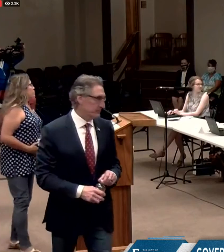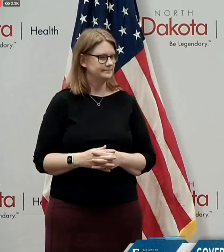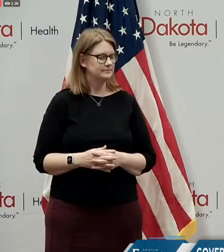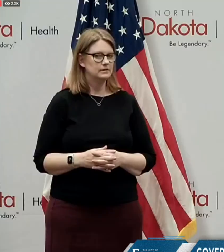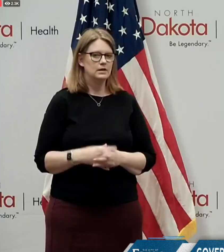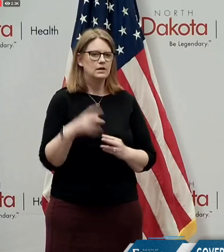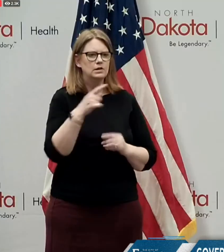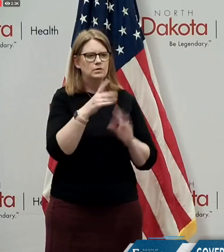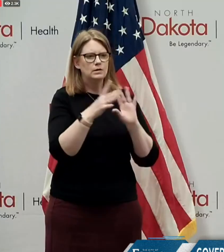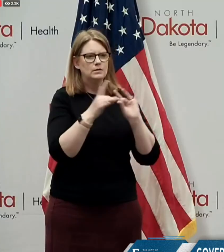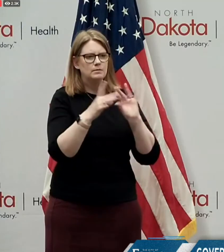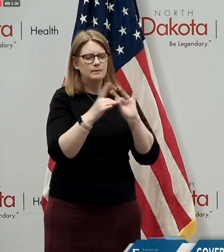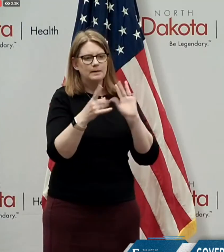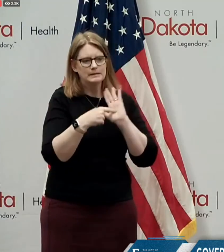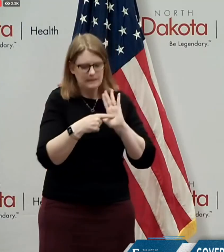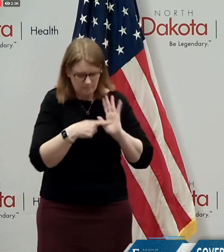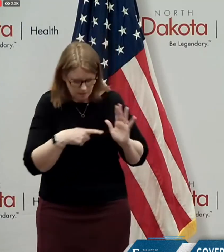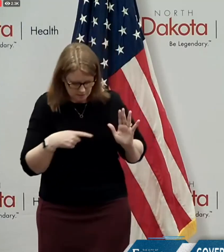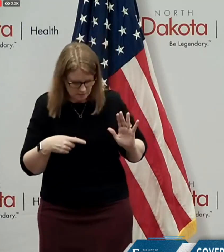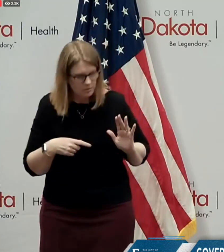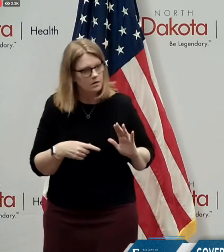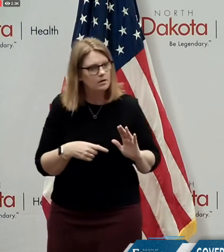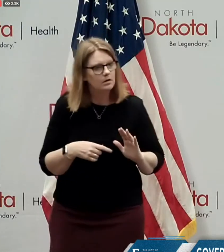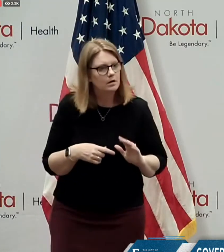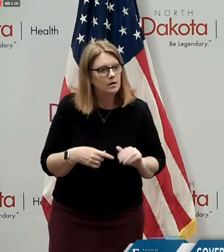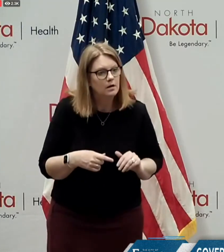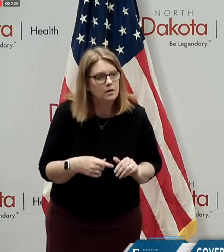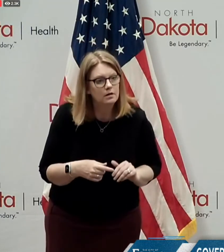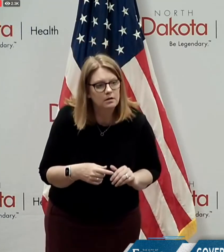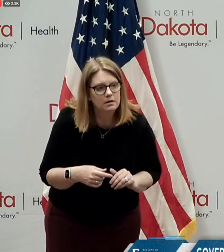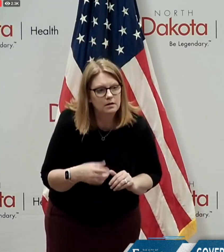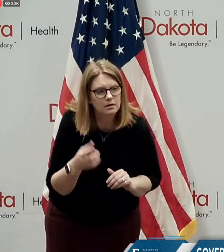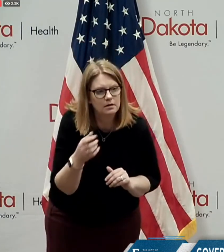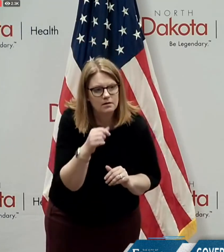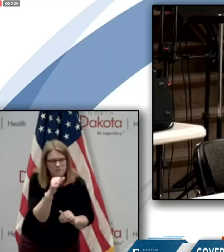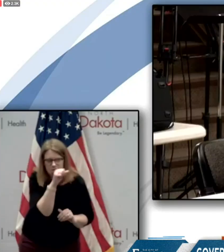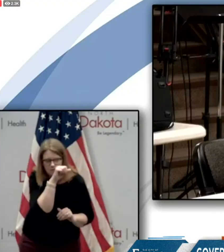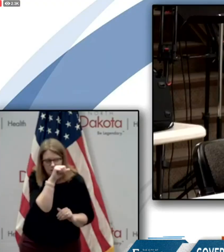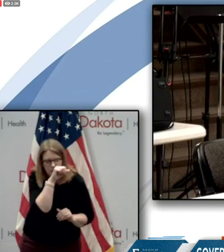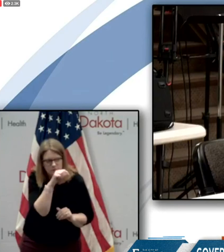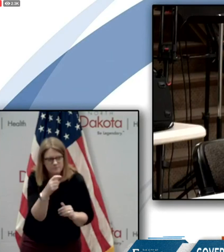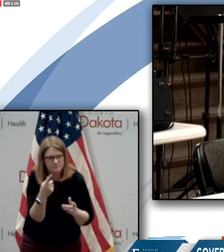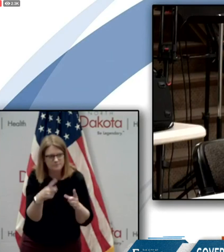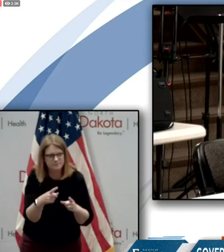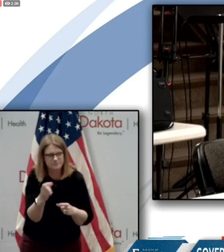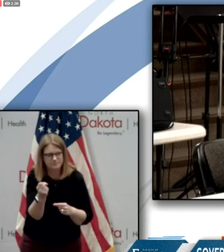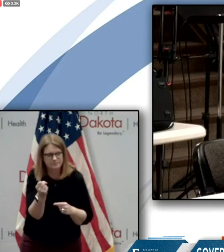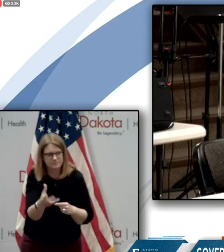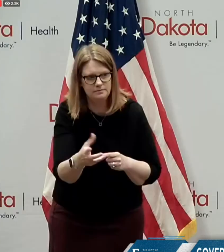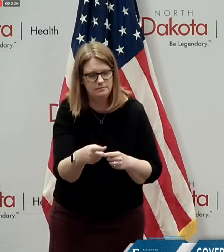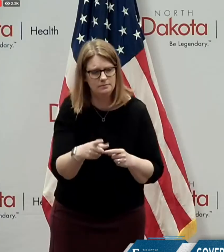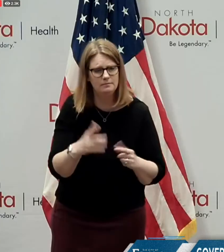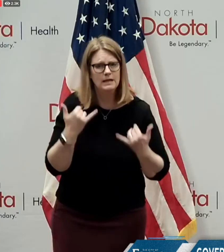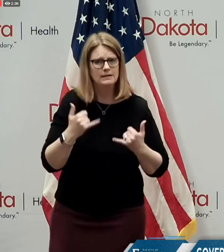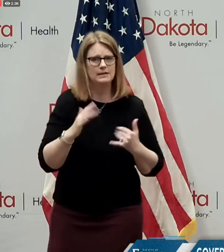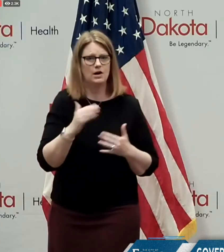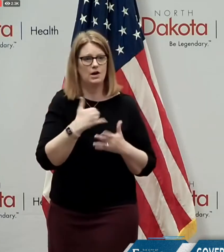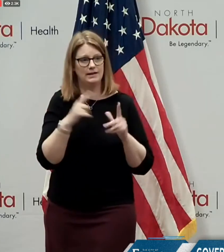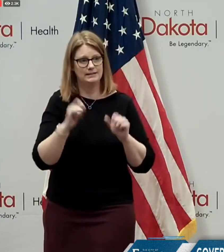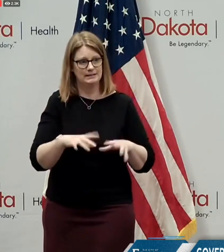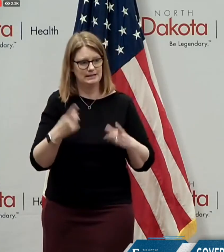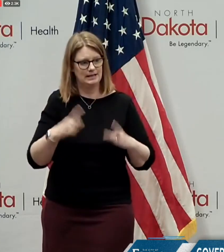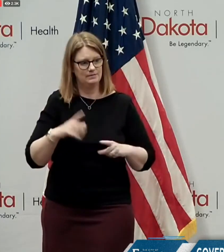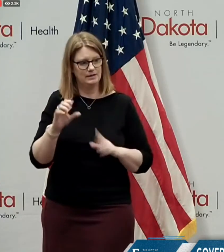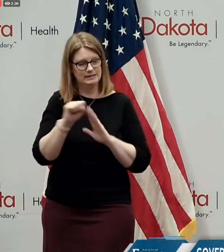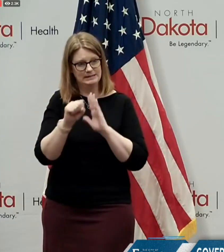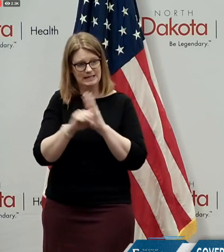You had mentioned sampling. Is that going to be done at the casino, and how is that going to happen? Right now, our testing happens from the state of